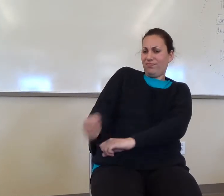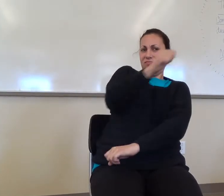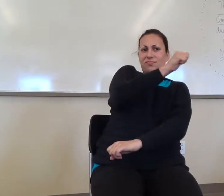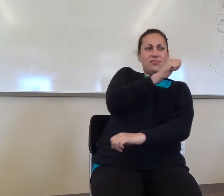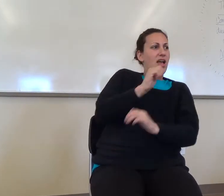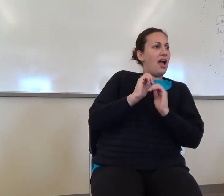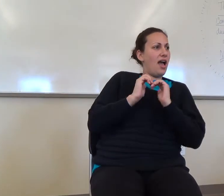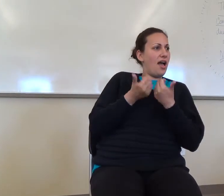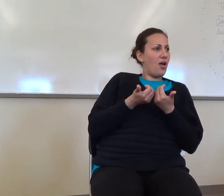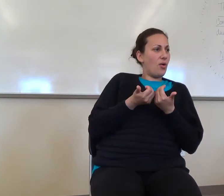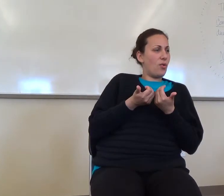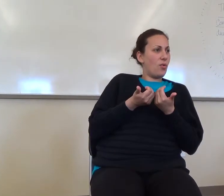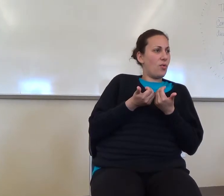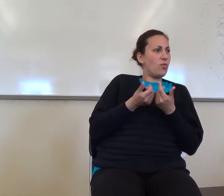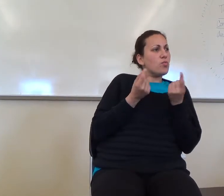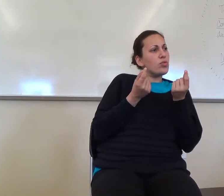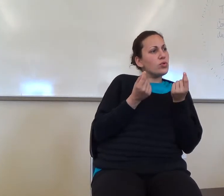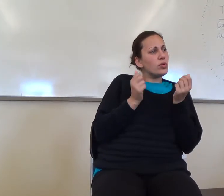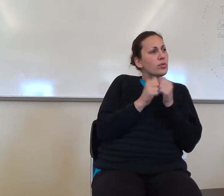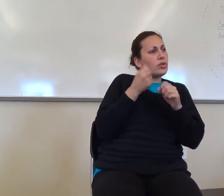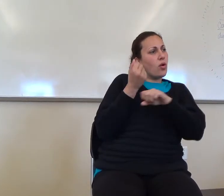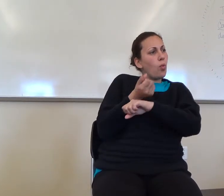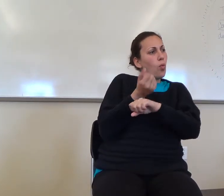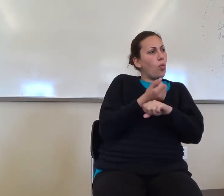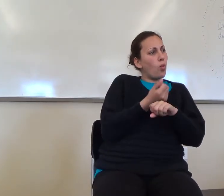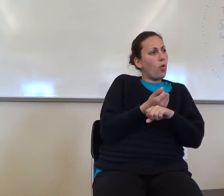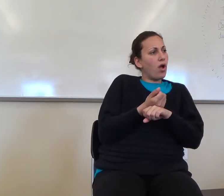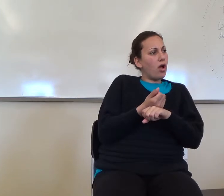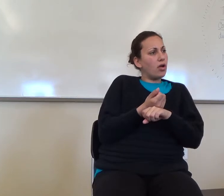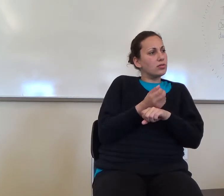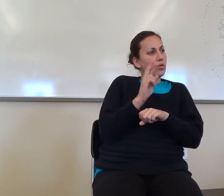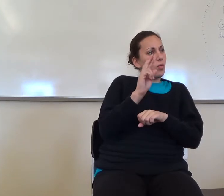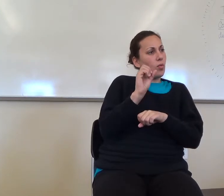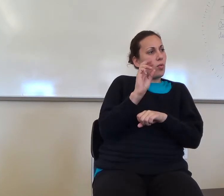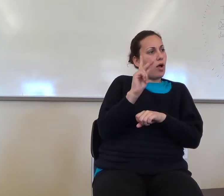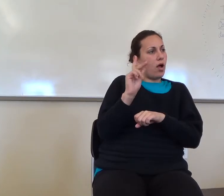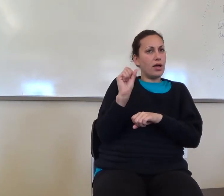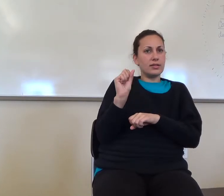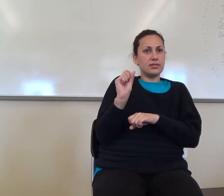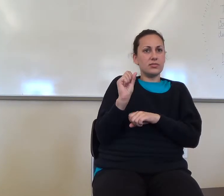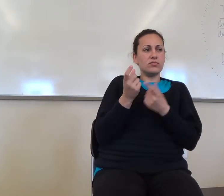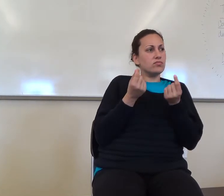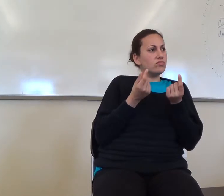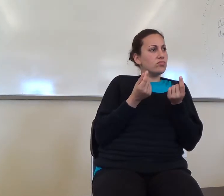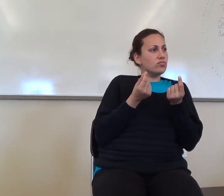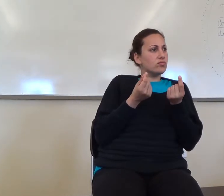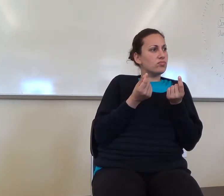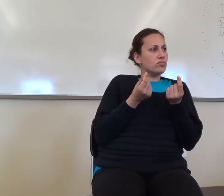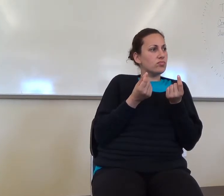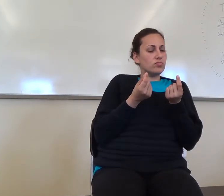What are you doing with those rocks? You've got these rocks here. You're having to take them all the way back up